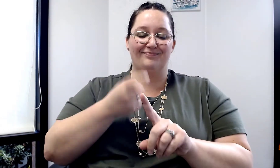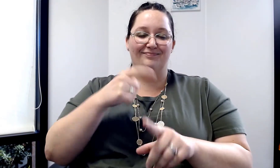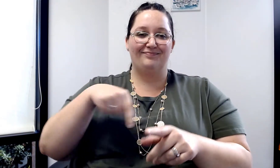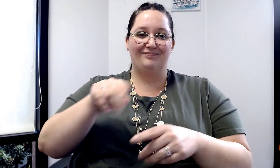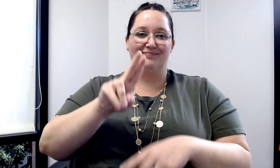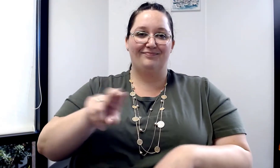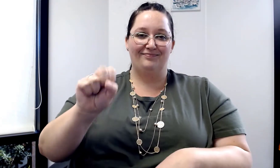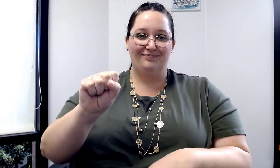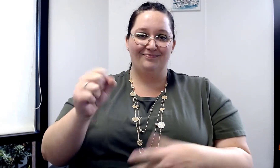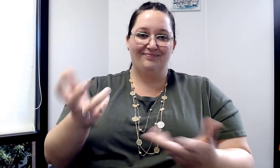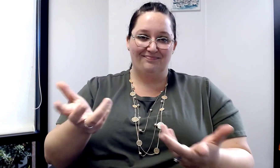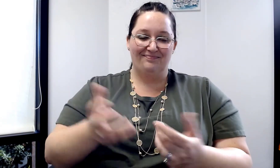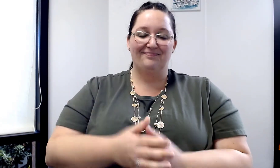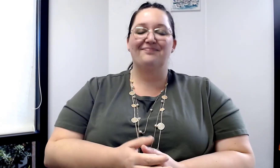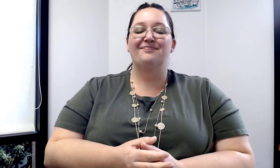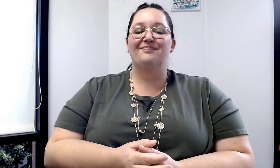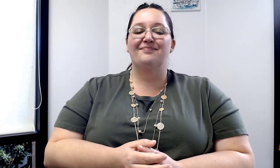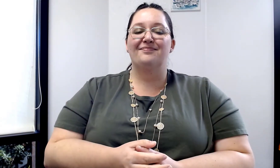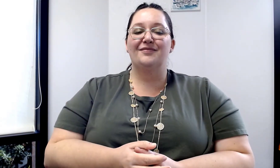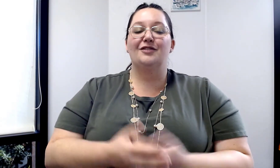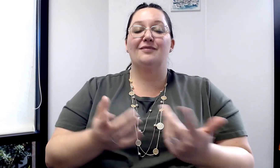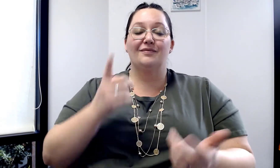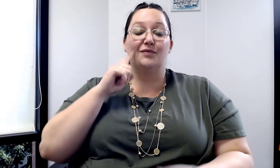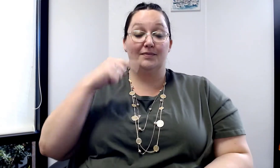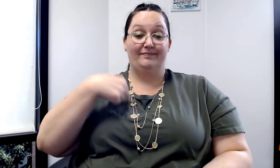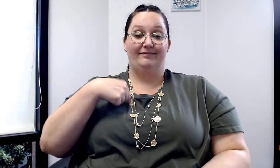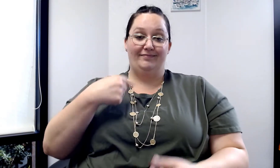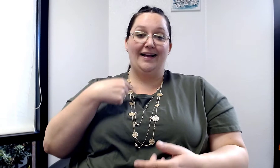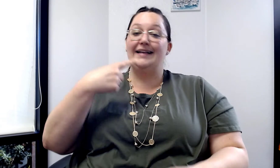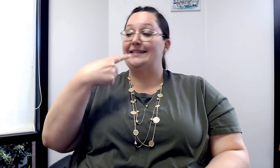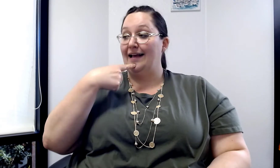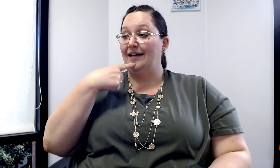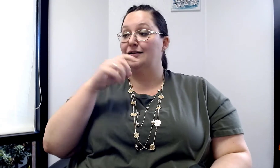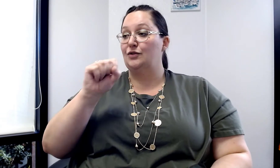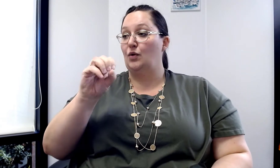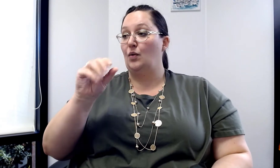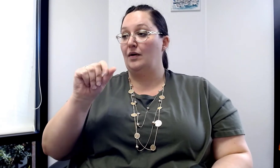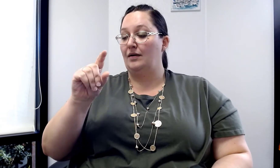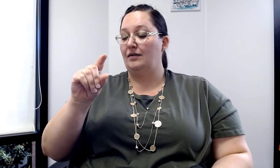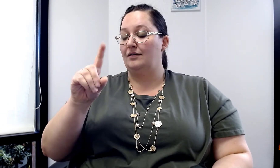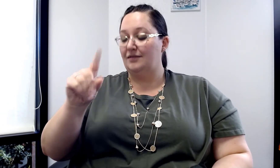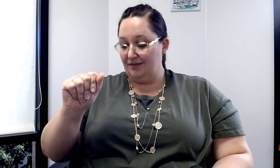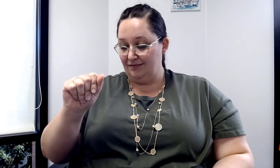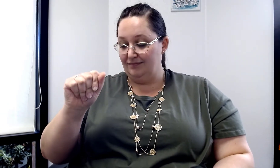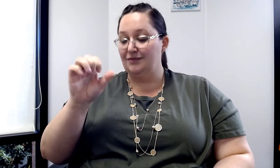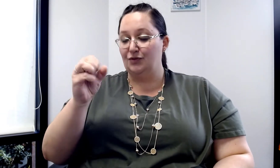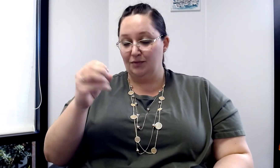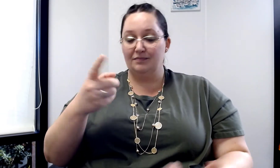pop. Depends on where you're from in the US. I say soda.